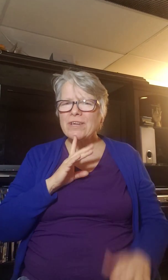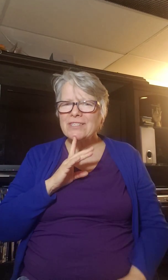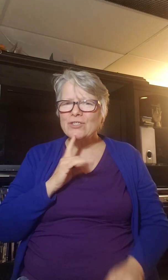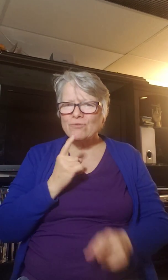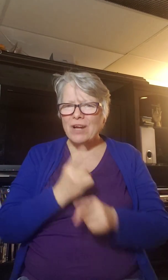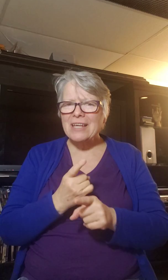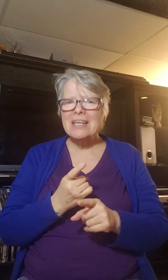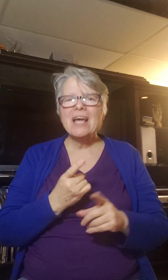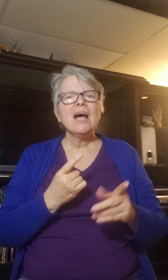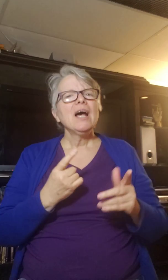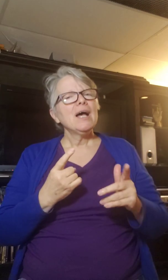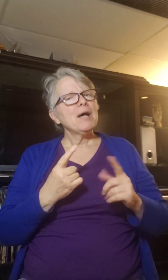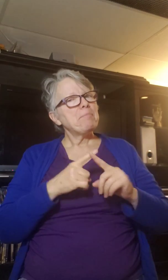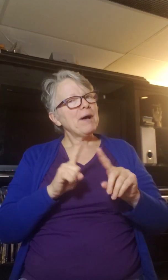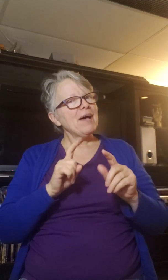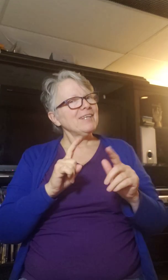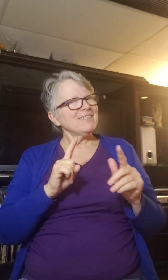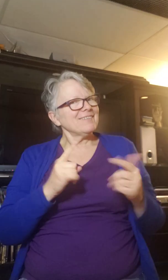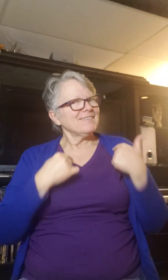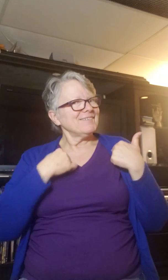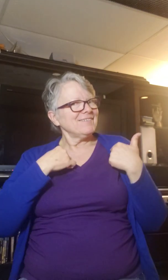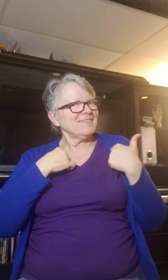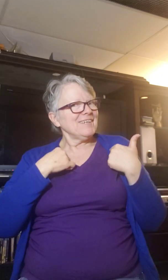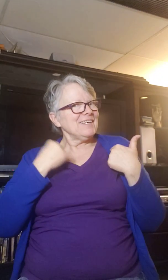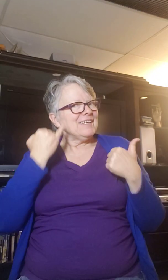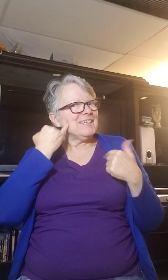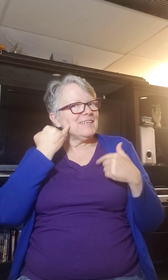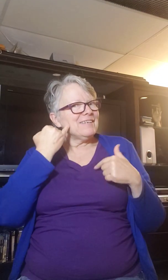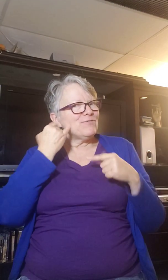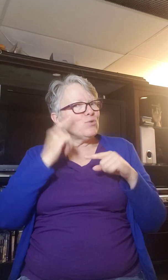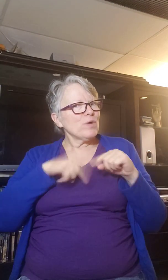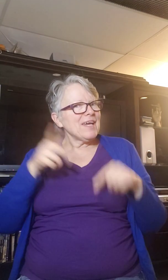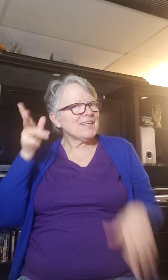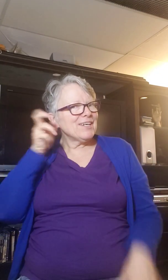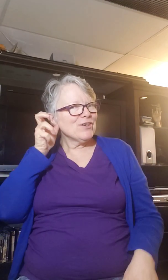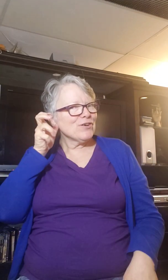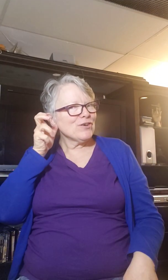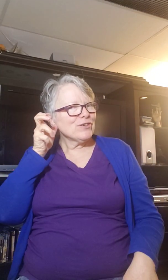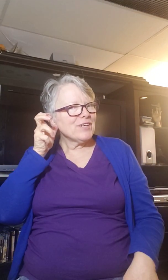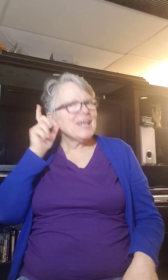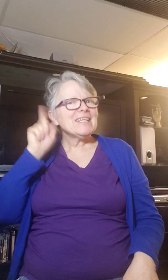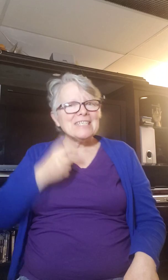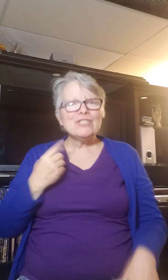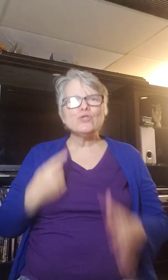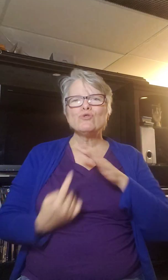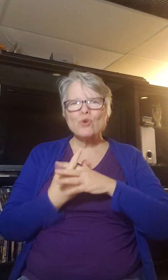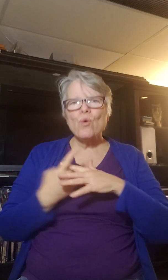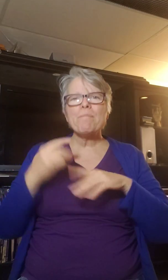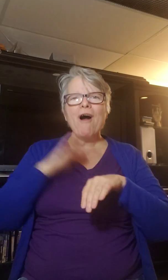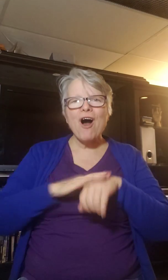voice, right? But if you can't hear, it needs to show up on